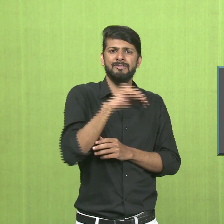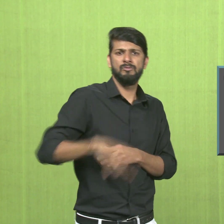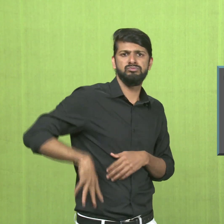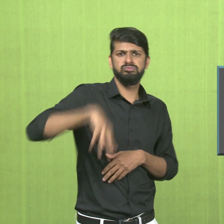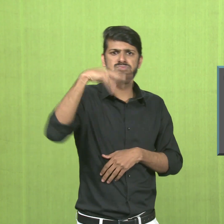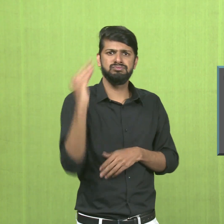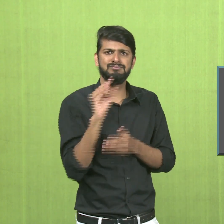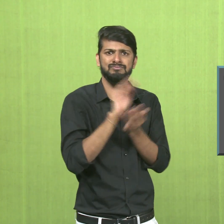sparrow,